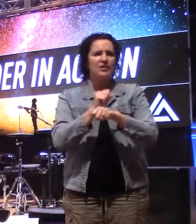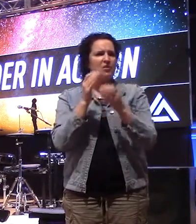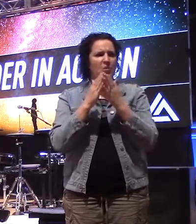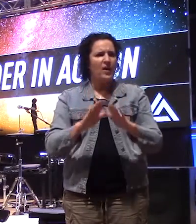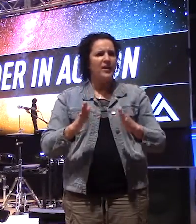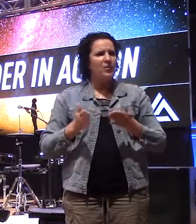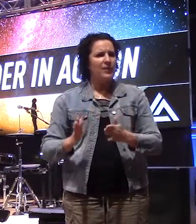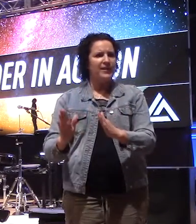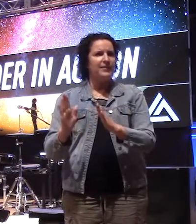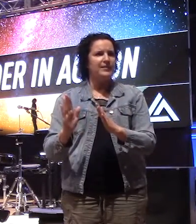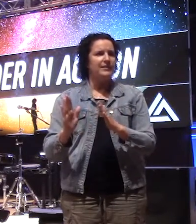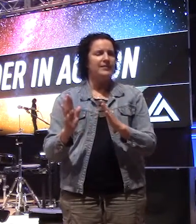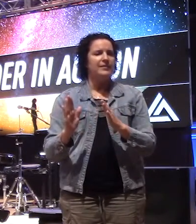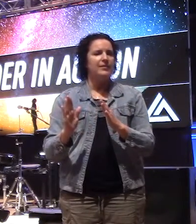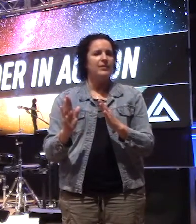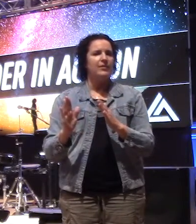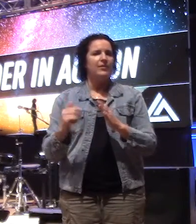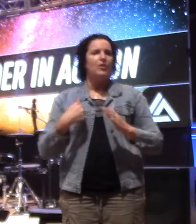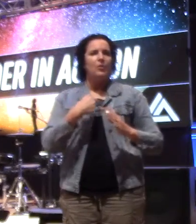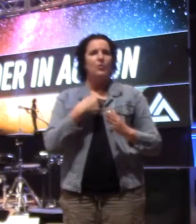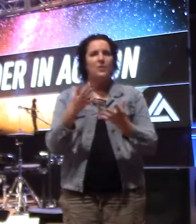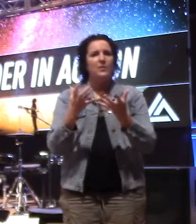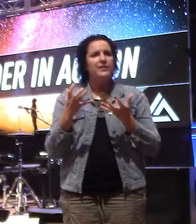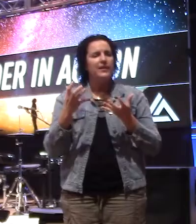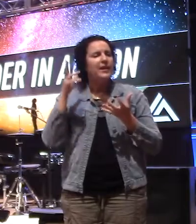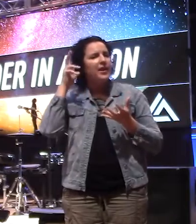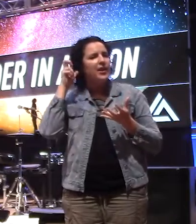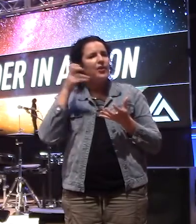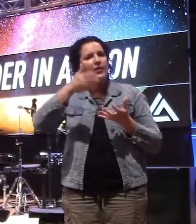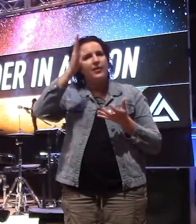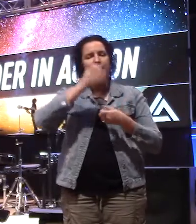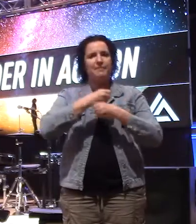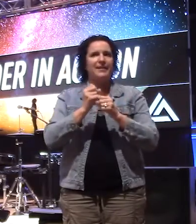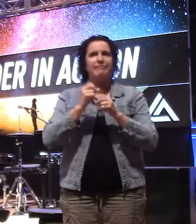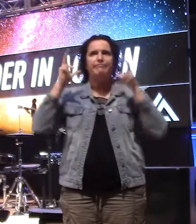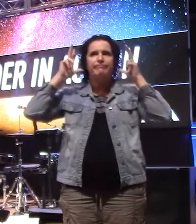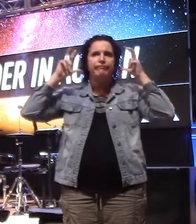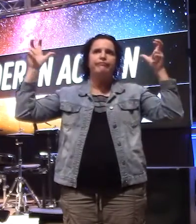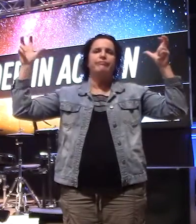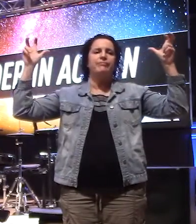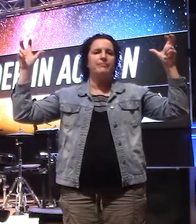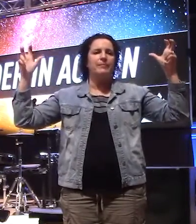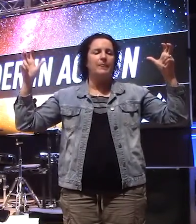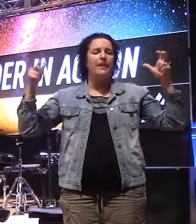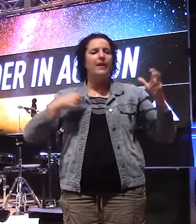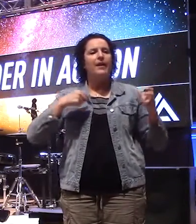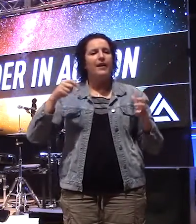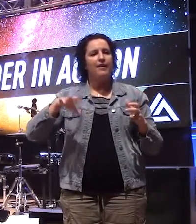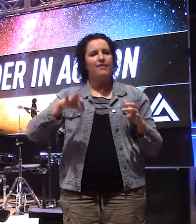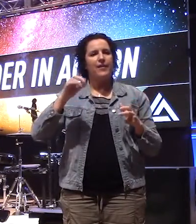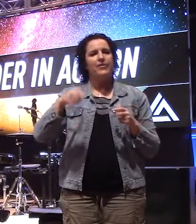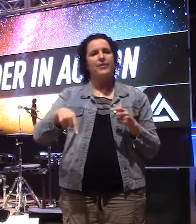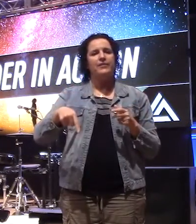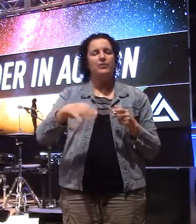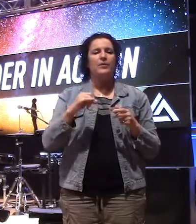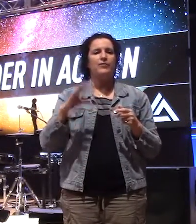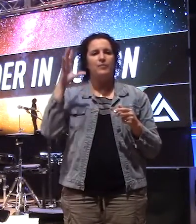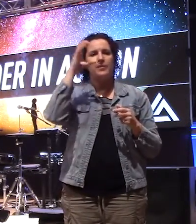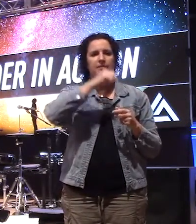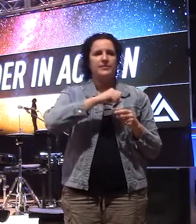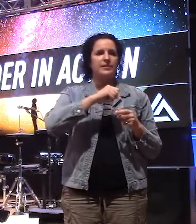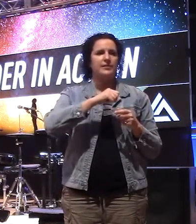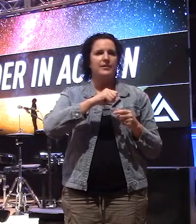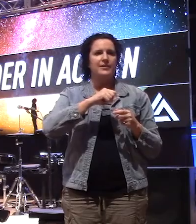ways. We want to hear God make a big noise. I found this. We miss the